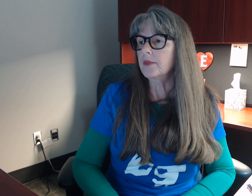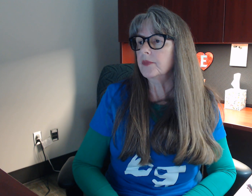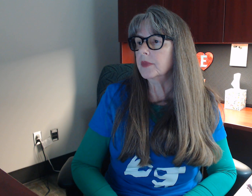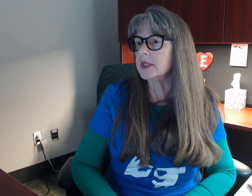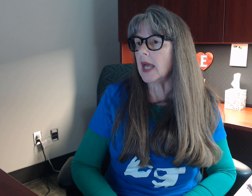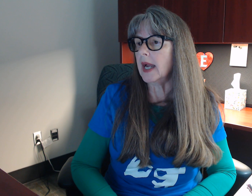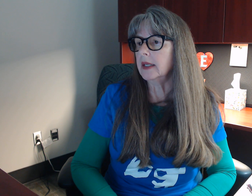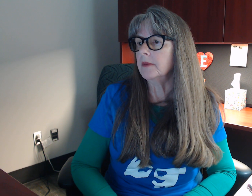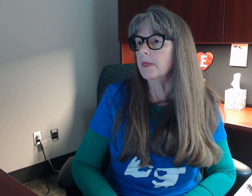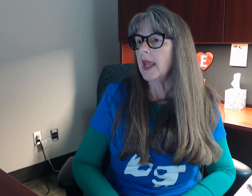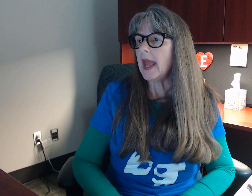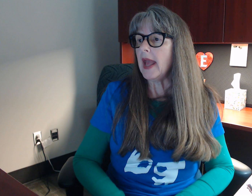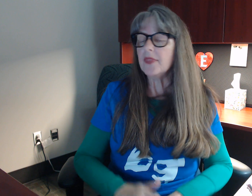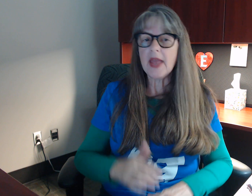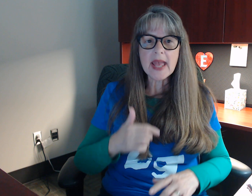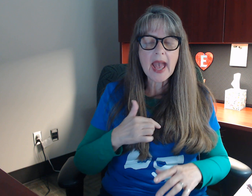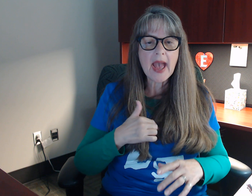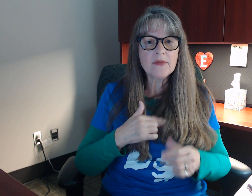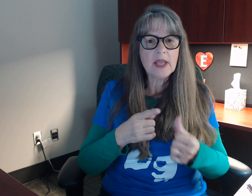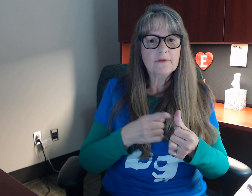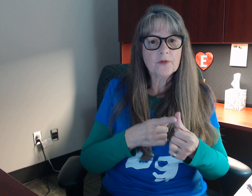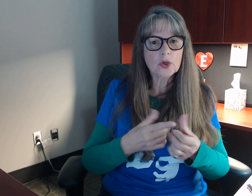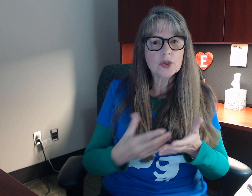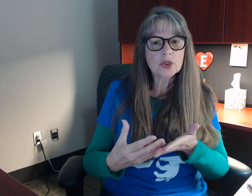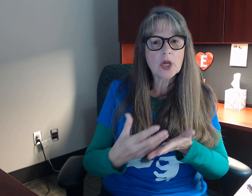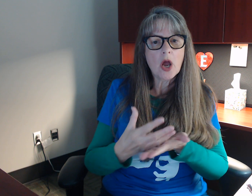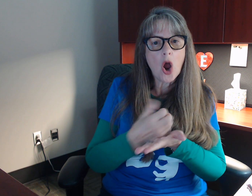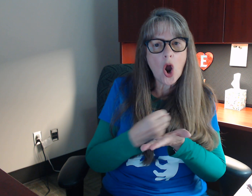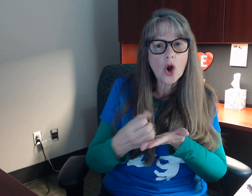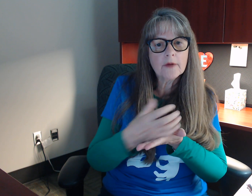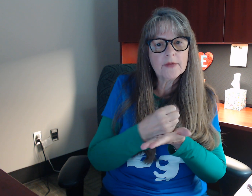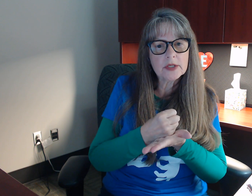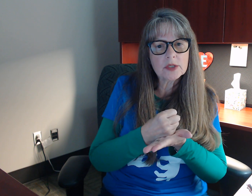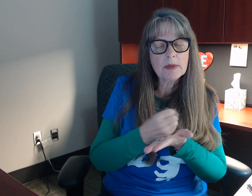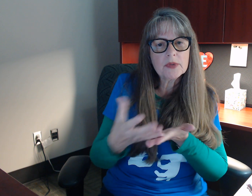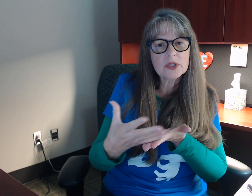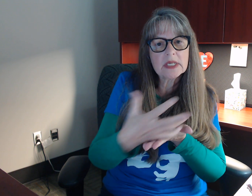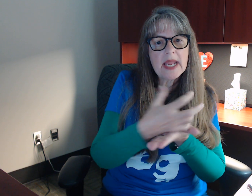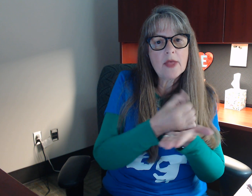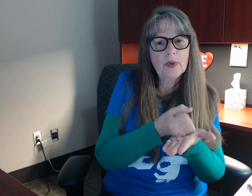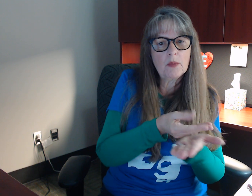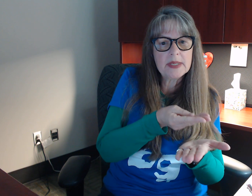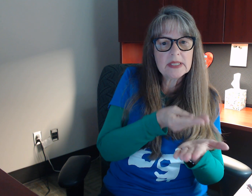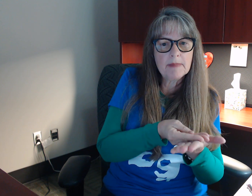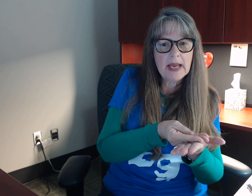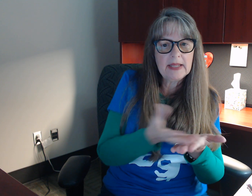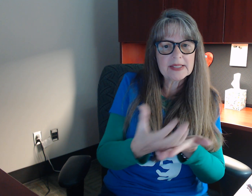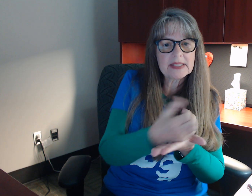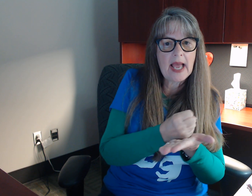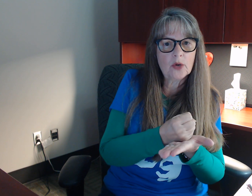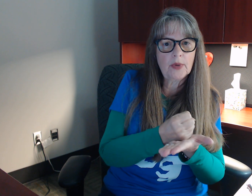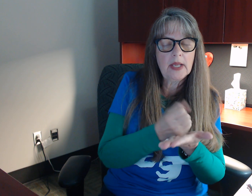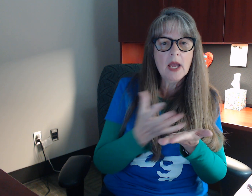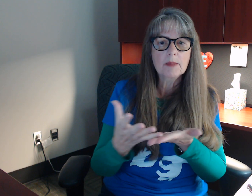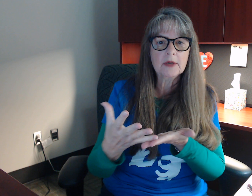Is the island, and they have a first harvest. Remember, this is to gather in. When we said money, that's salary. But if we're